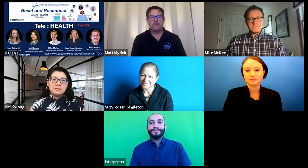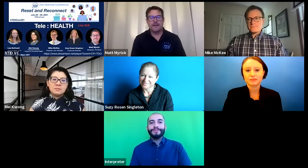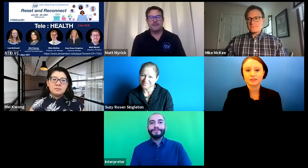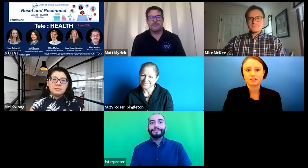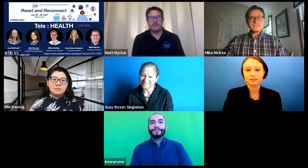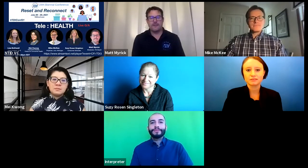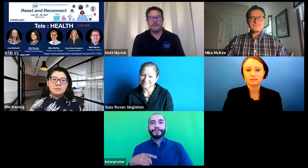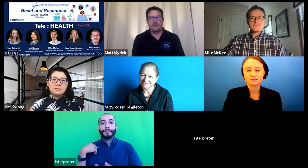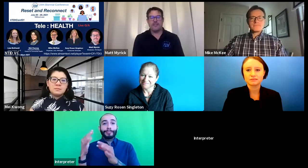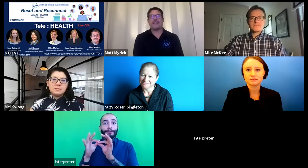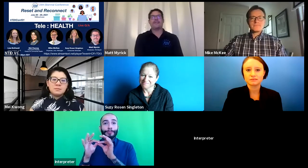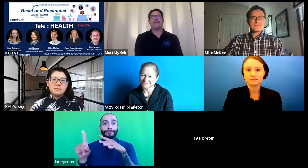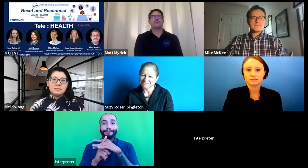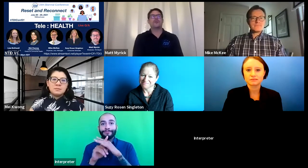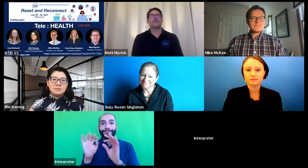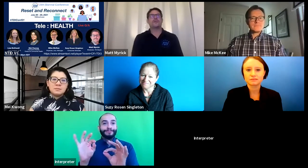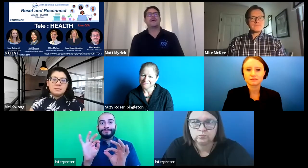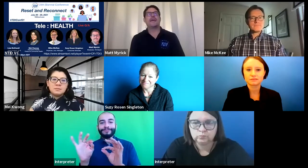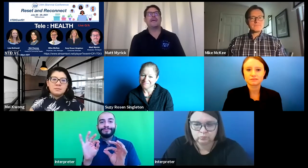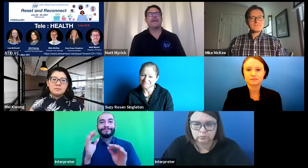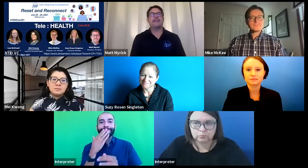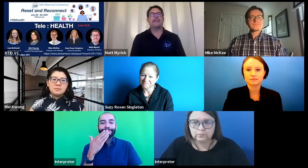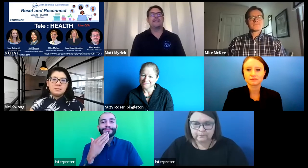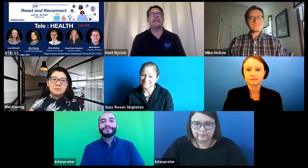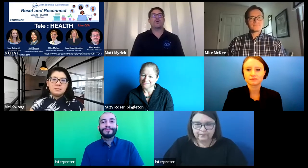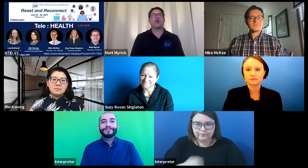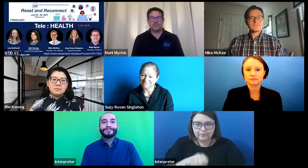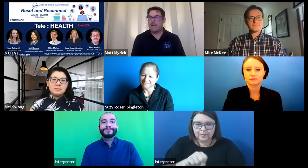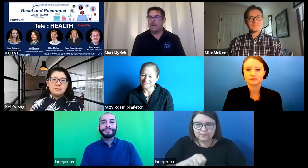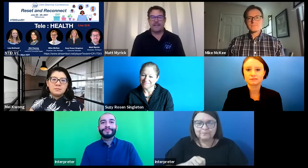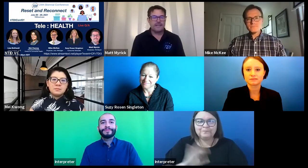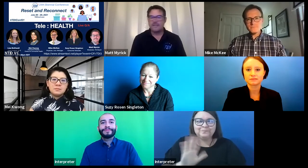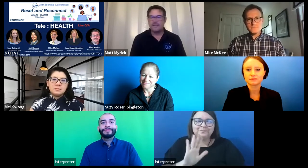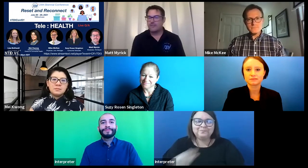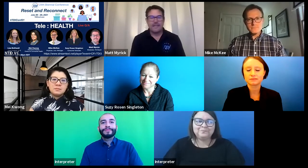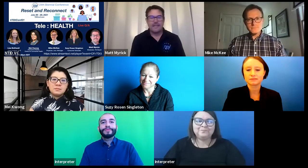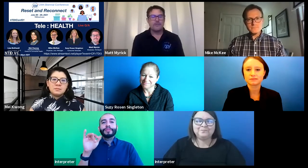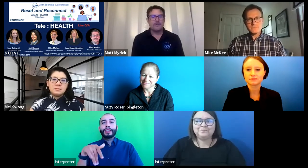on. All right, thank you. And so let's go ahead and